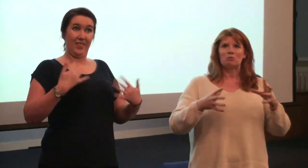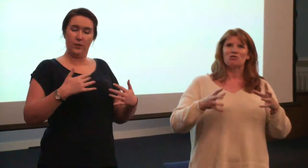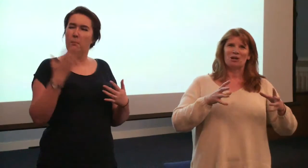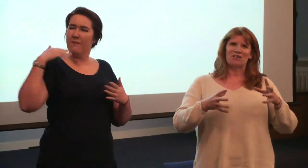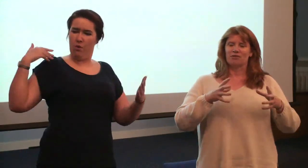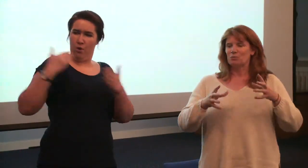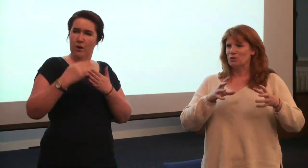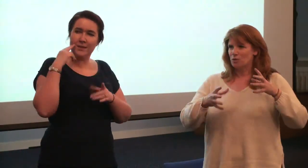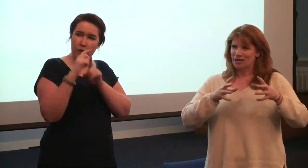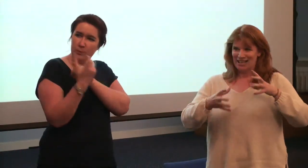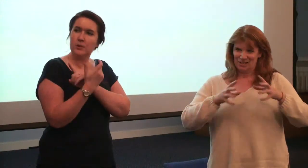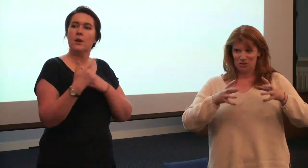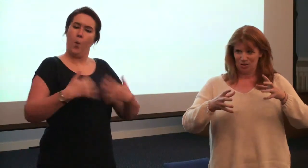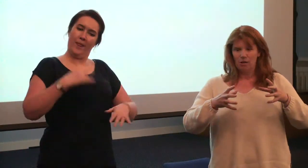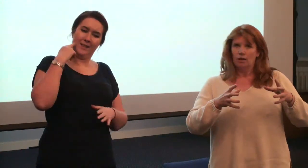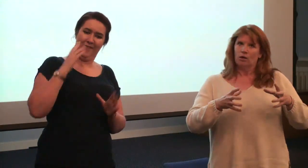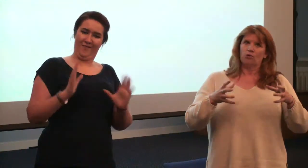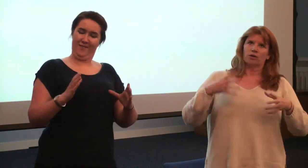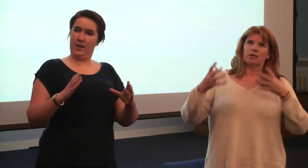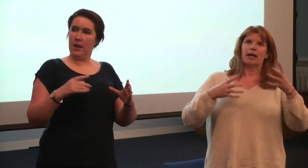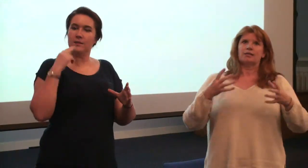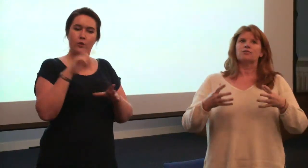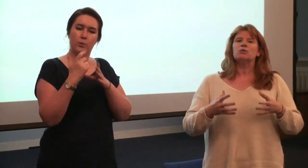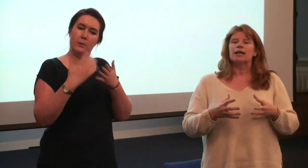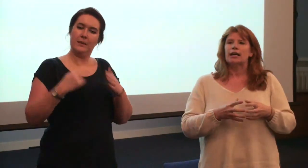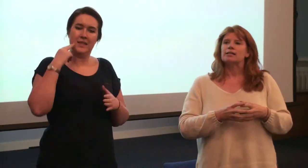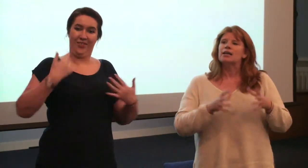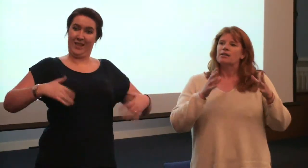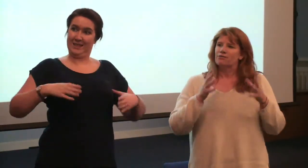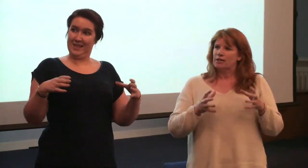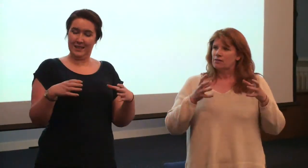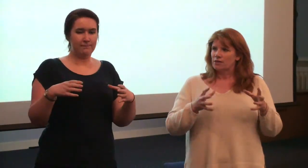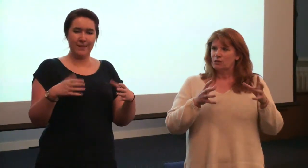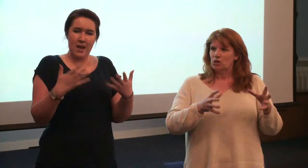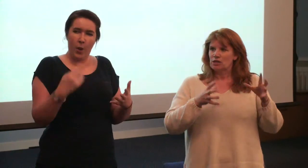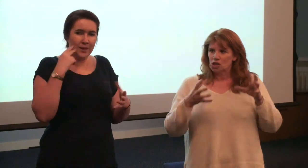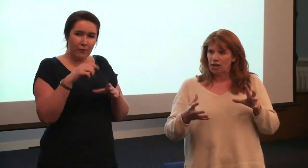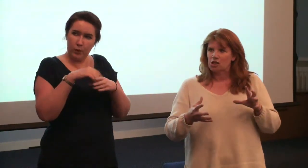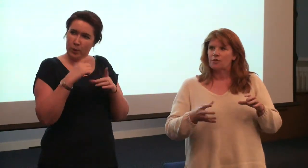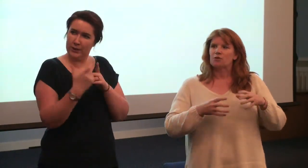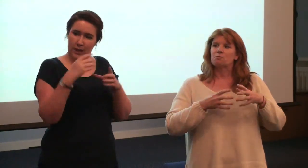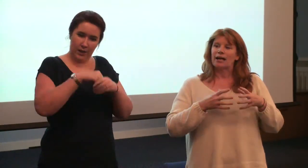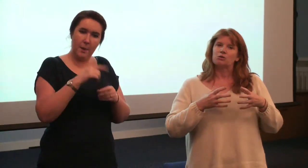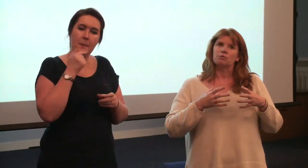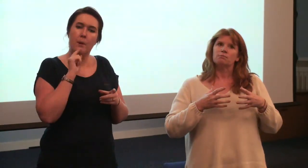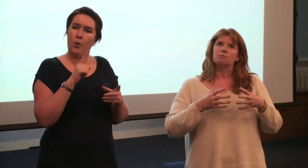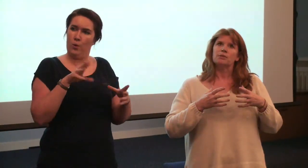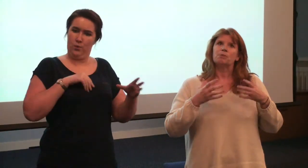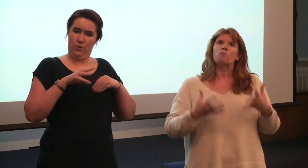who've been in the deaf community or connected to it, over the last few decades, the face of the deaf community is changing, and there's actually more